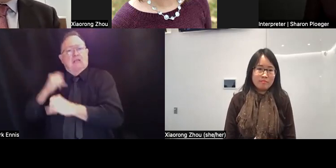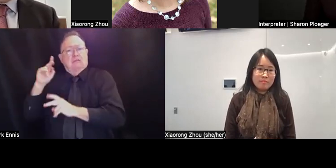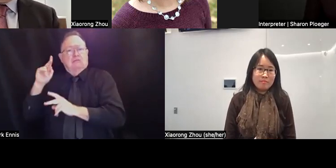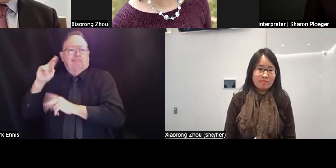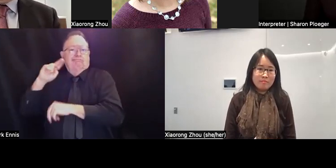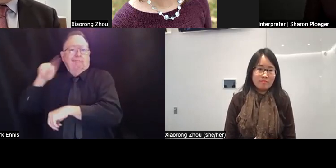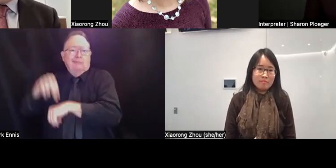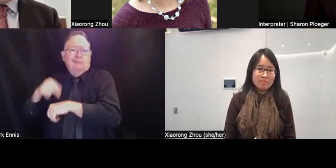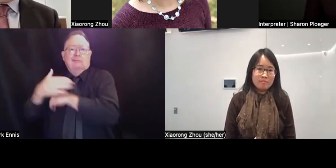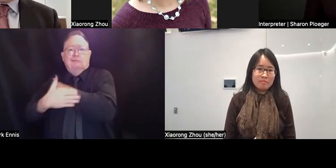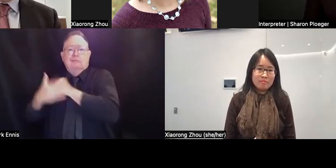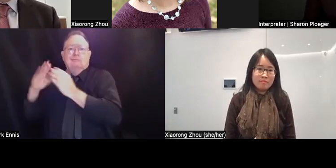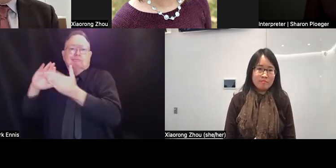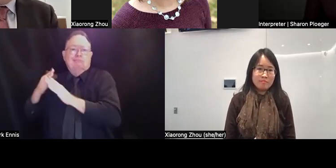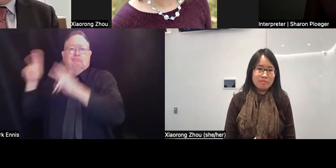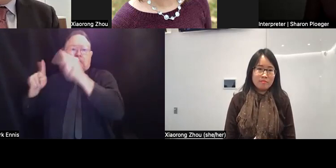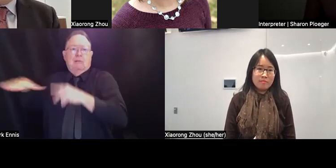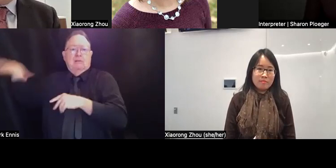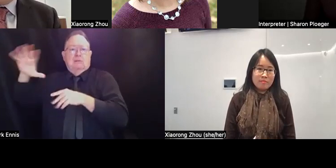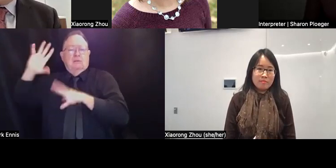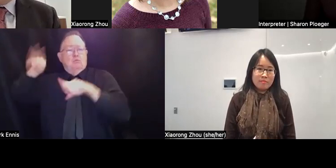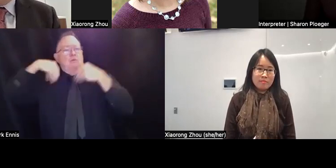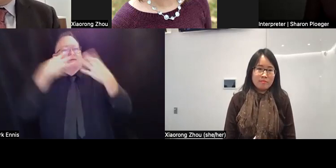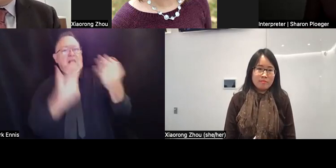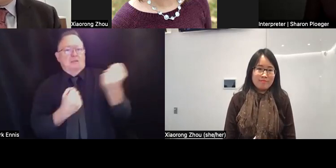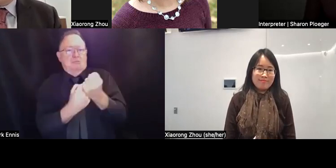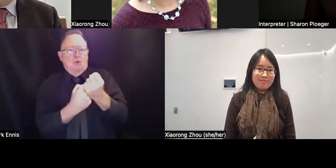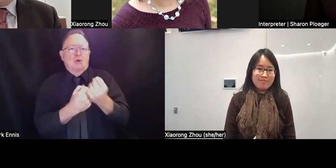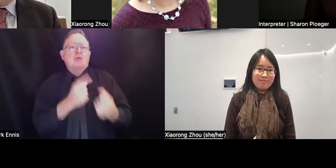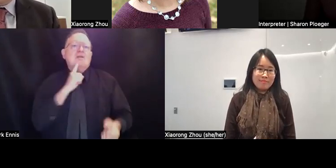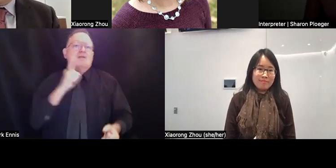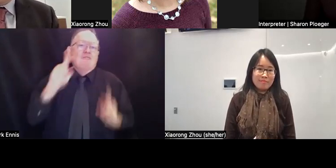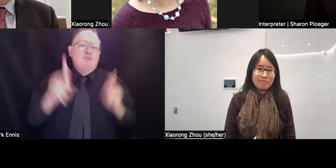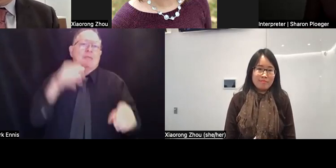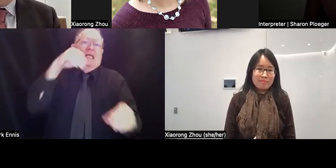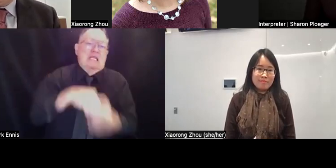international community provide to deaf people in China?